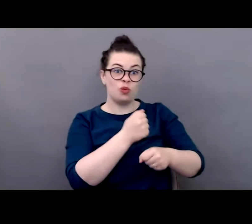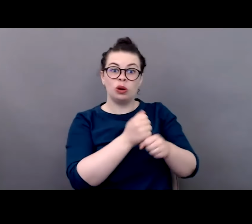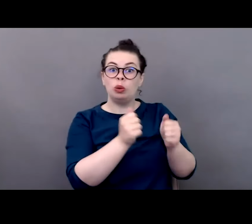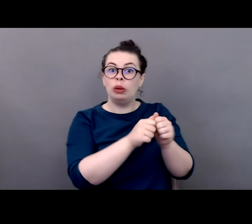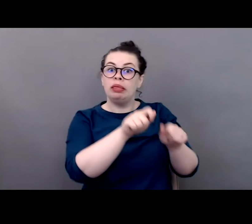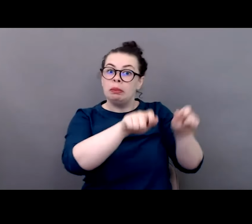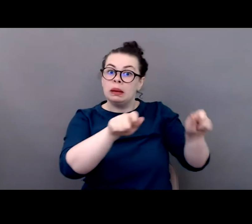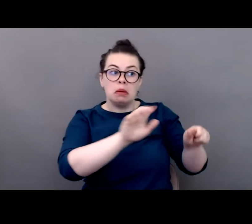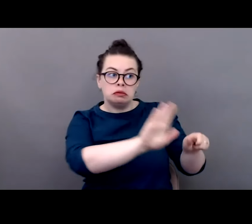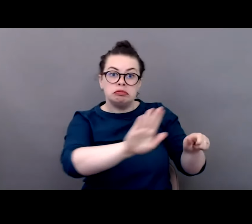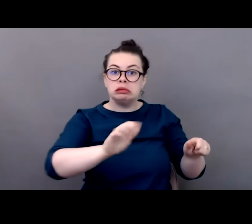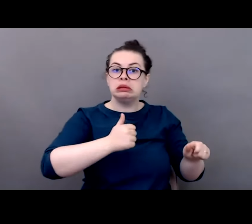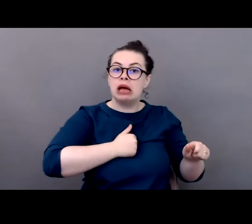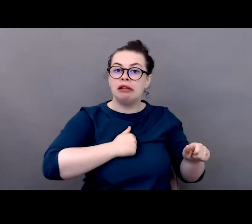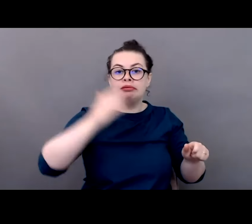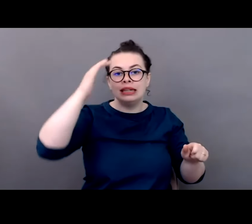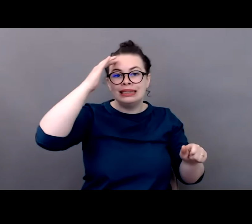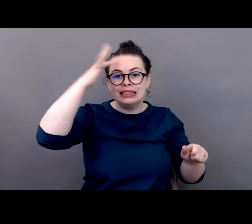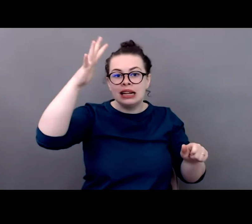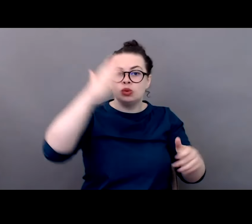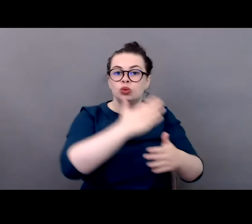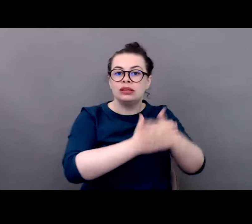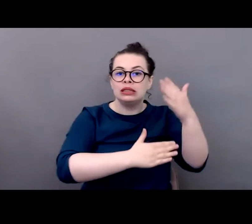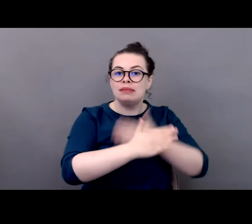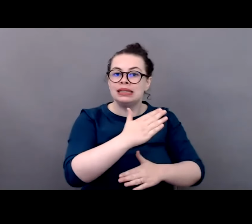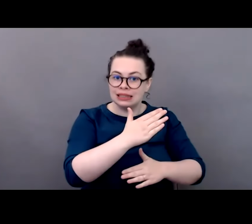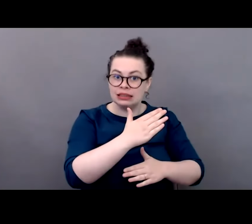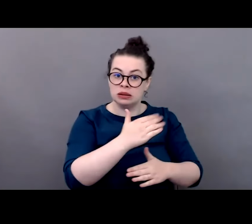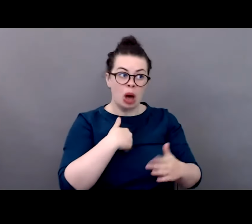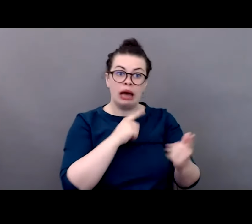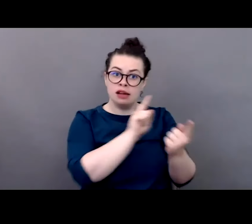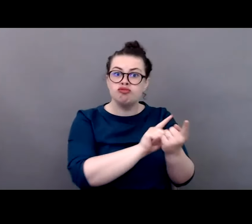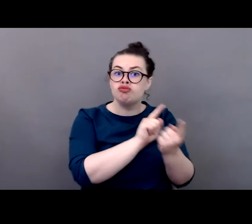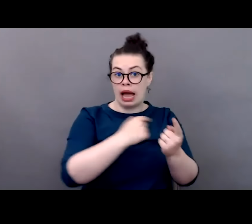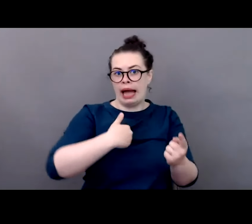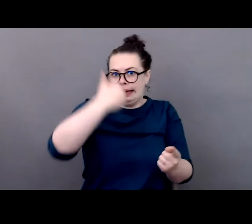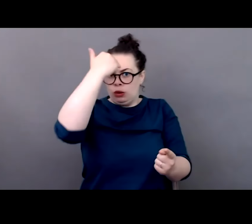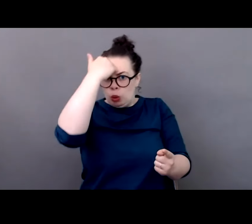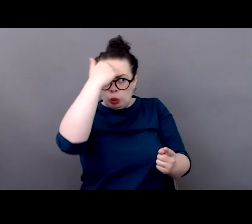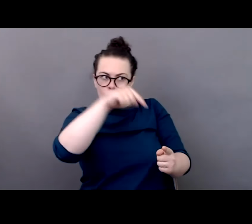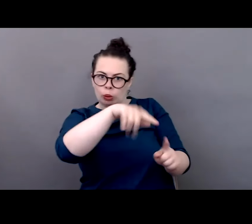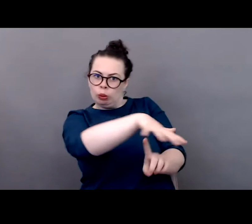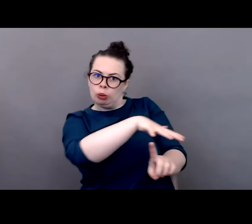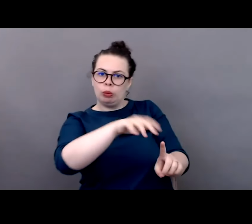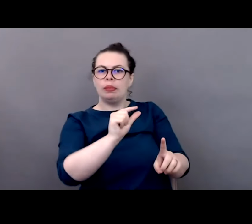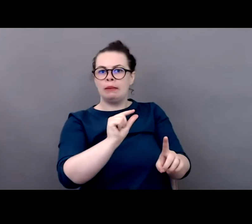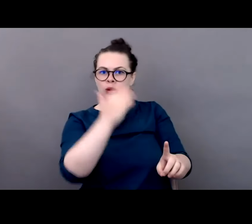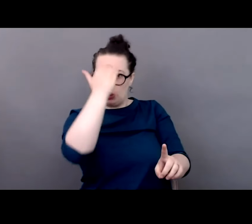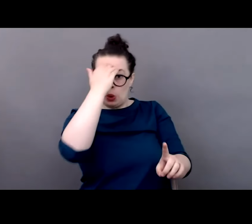including visits there with the experts and the organizations of persons with disabilities of